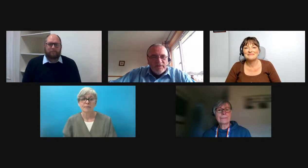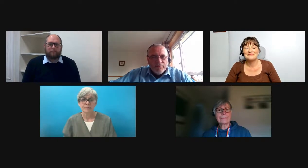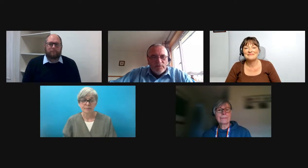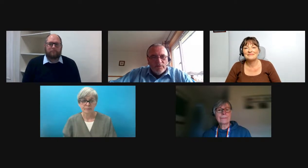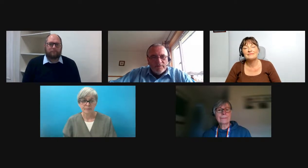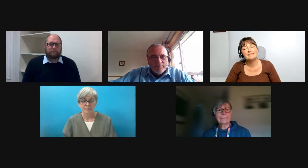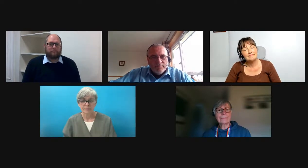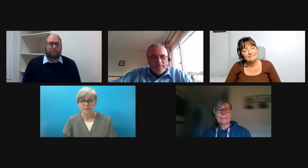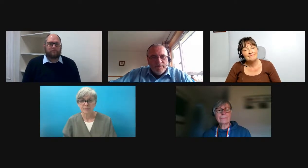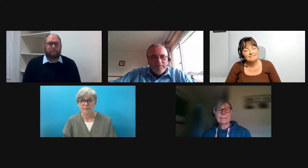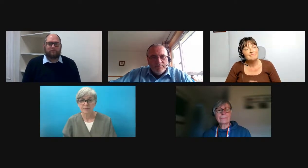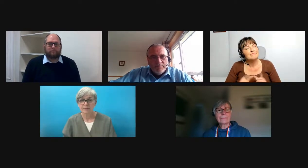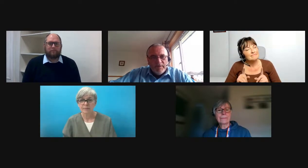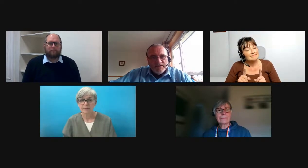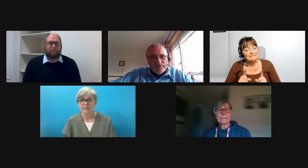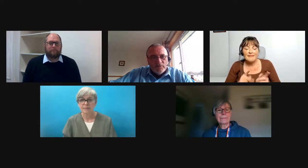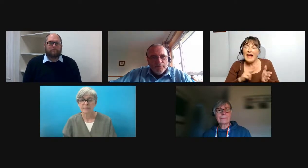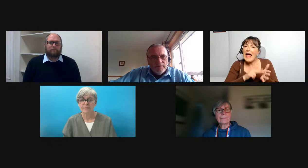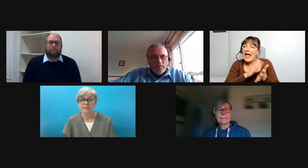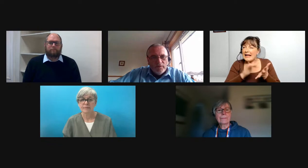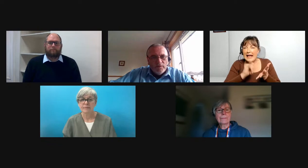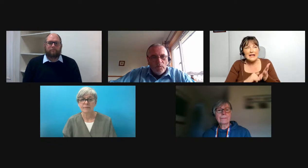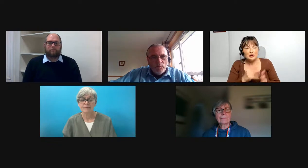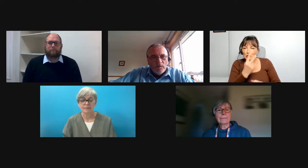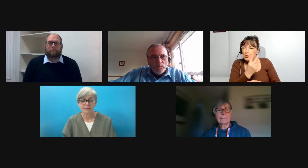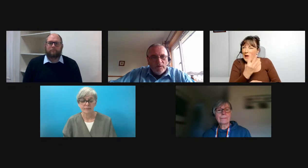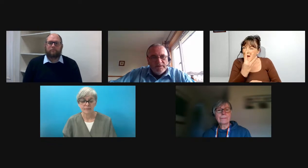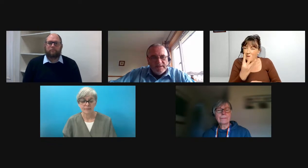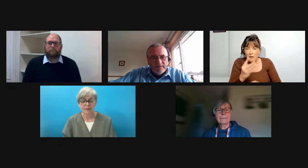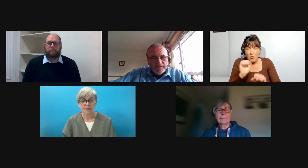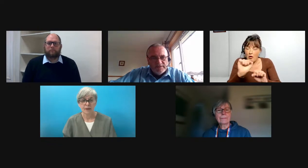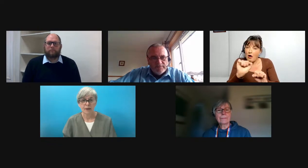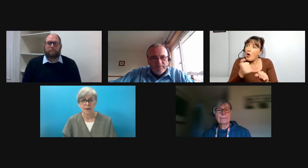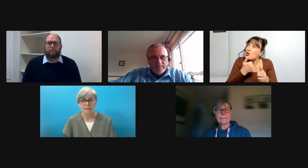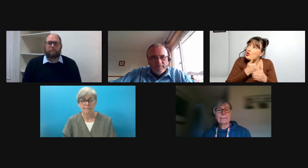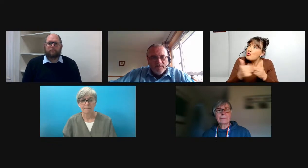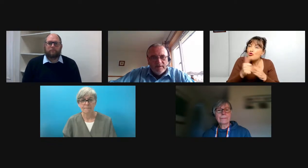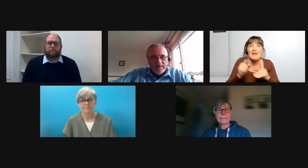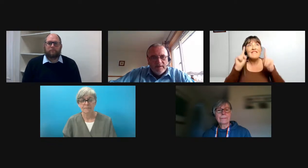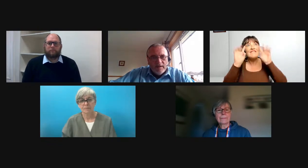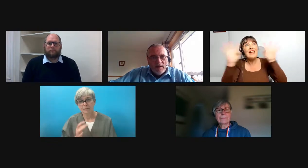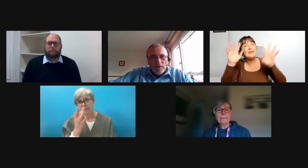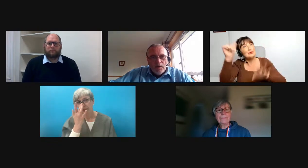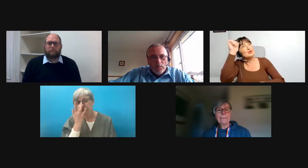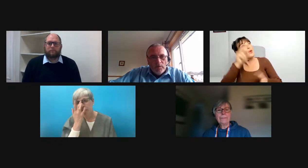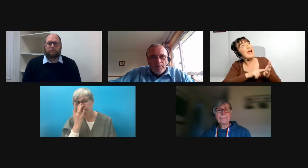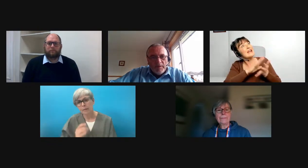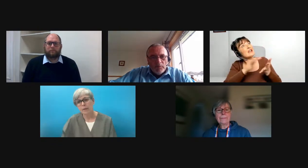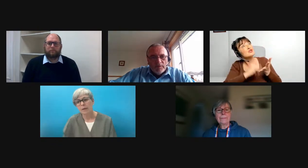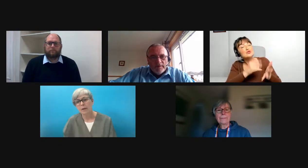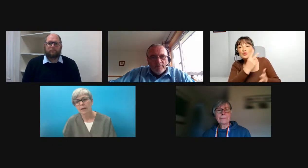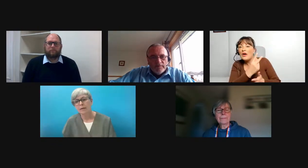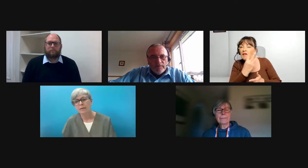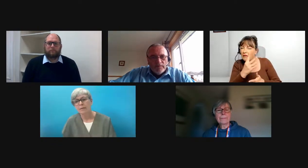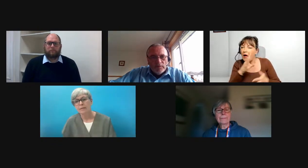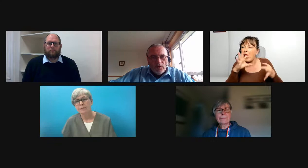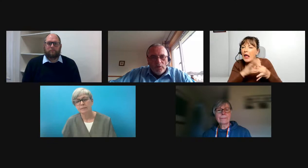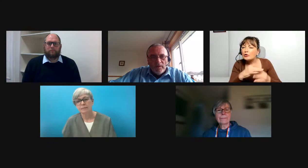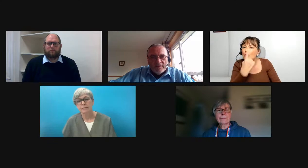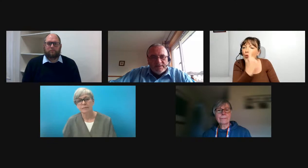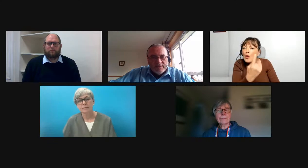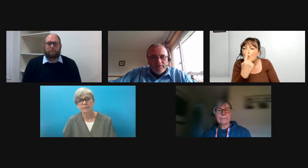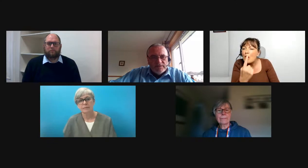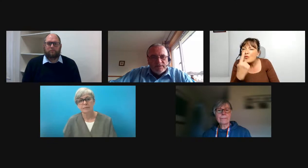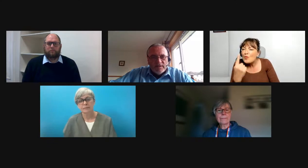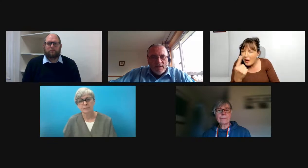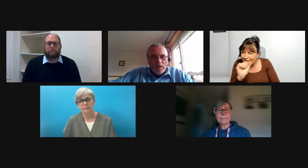NHS 24 may be best known for the 111 service, where people can call